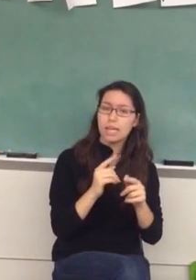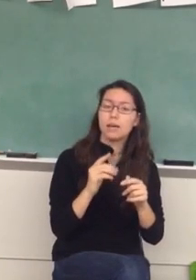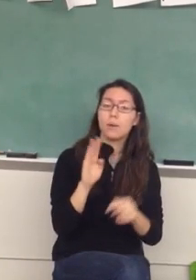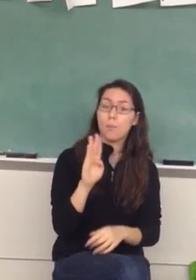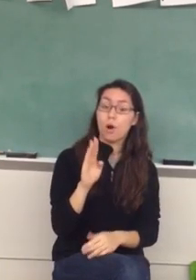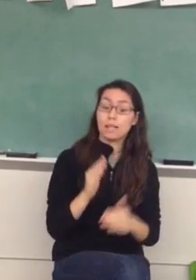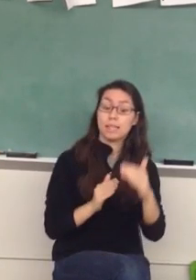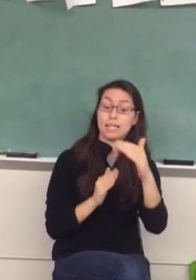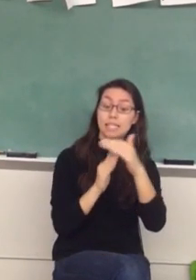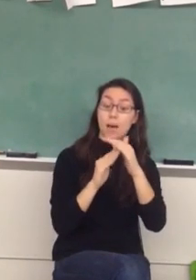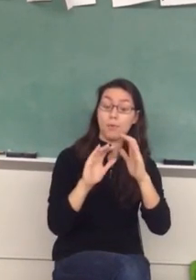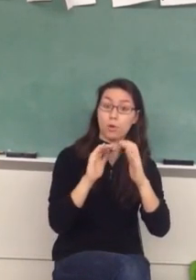group.